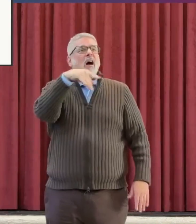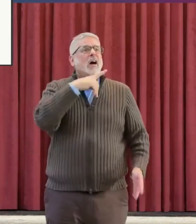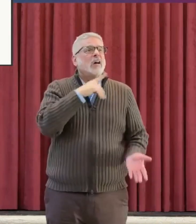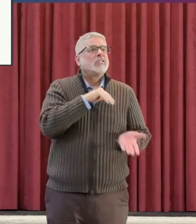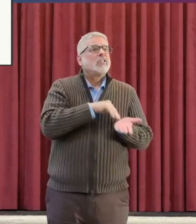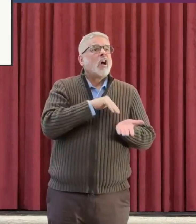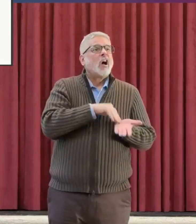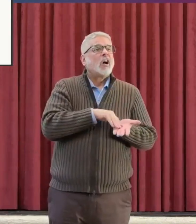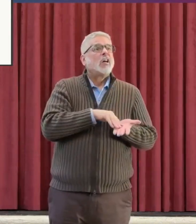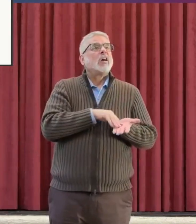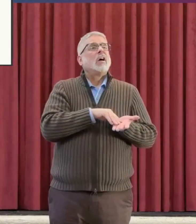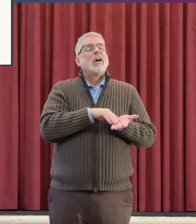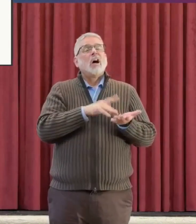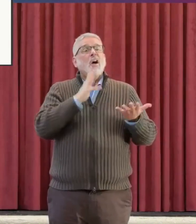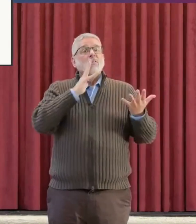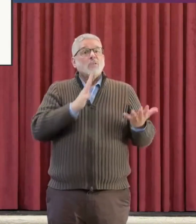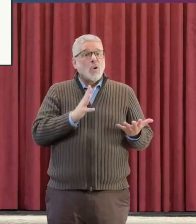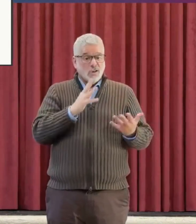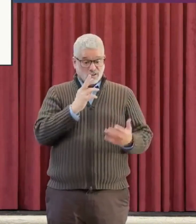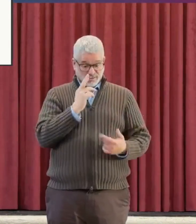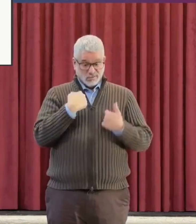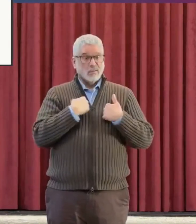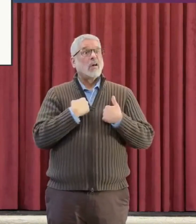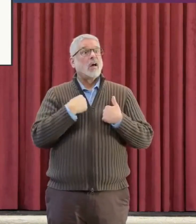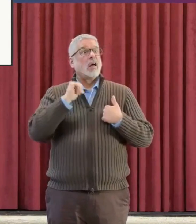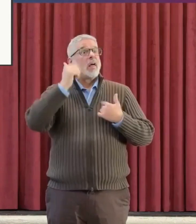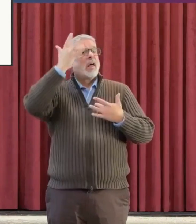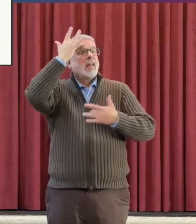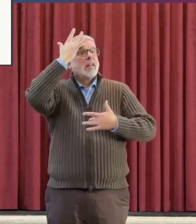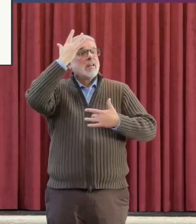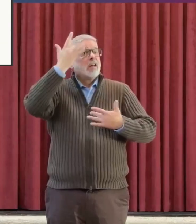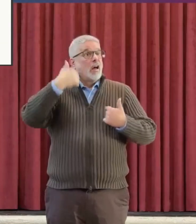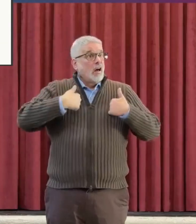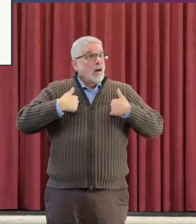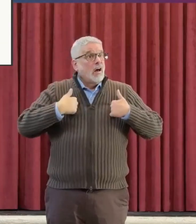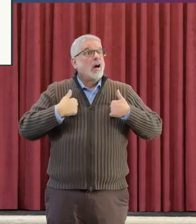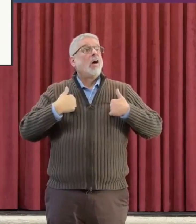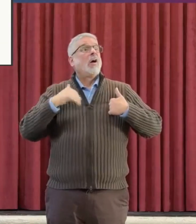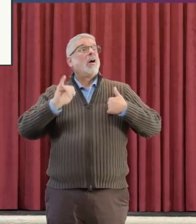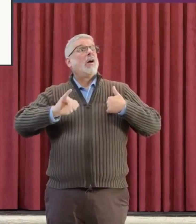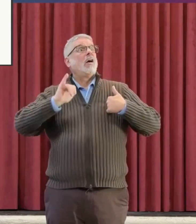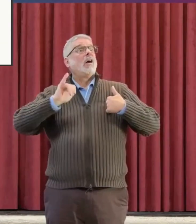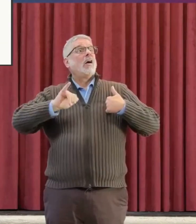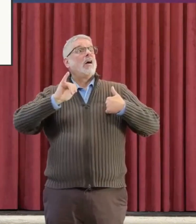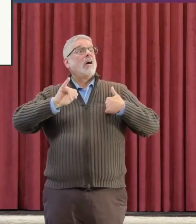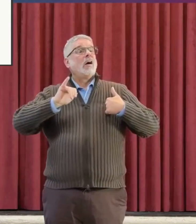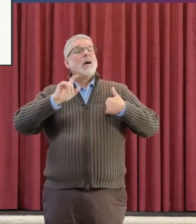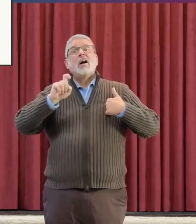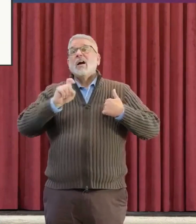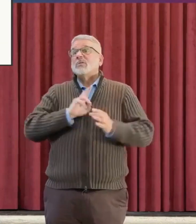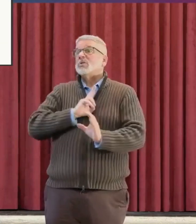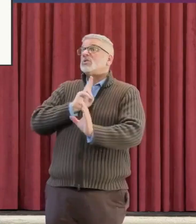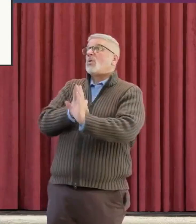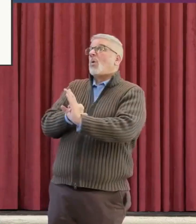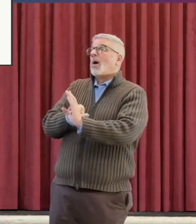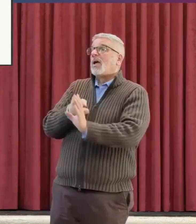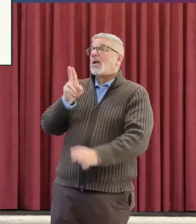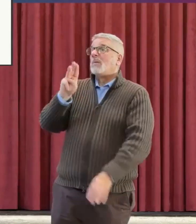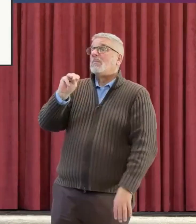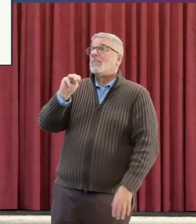office and you unfortunately got diagnosed with some kind of illness. And then you thought, oh, I need to join Medicare right